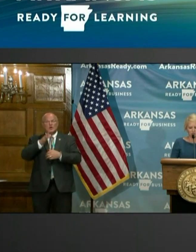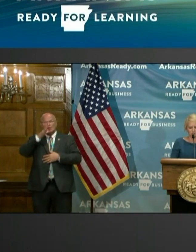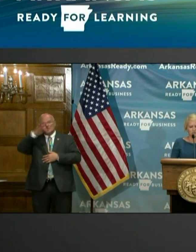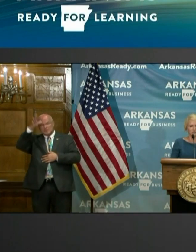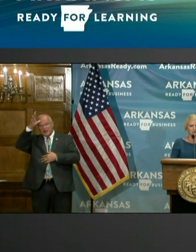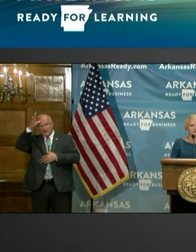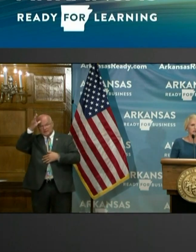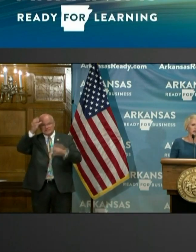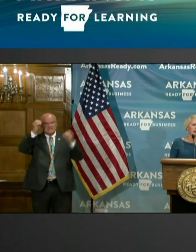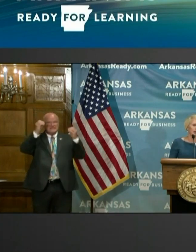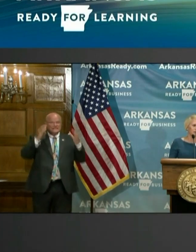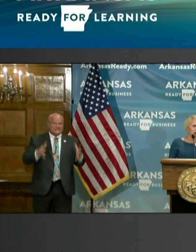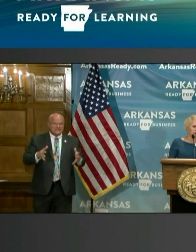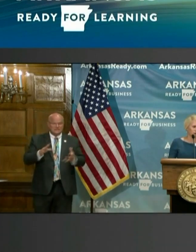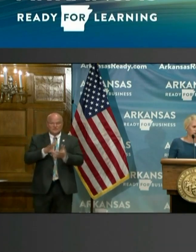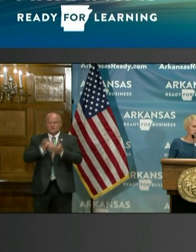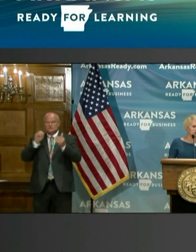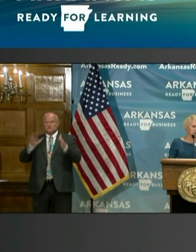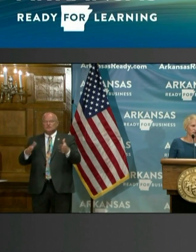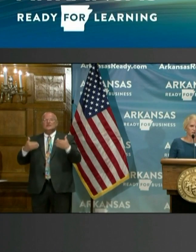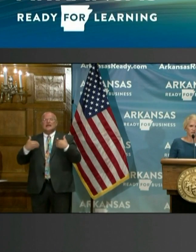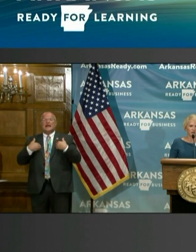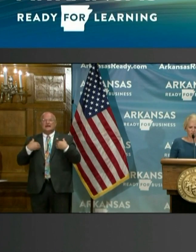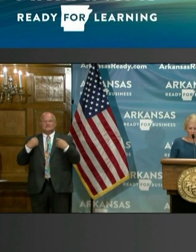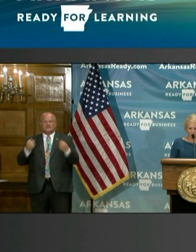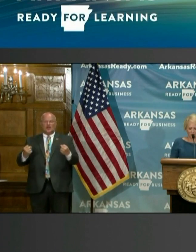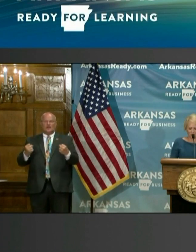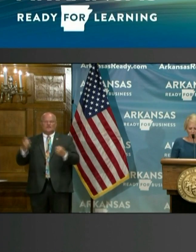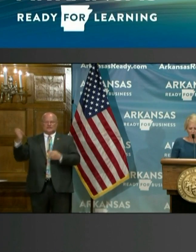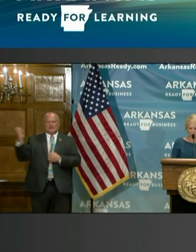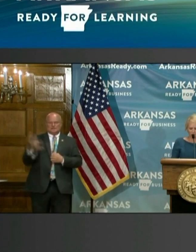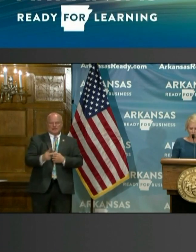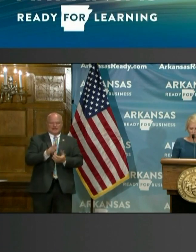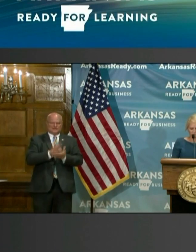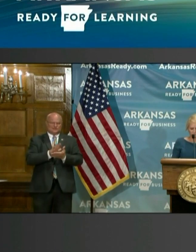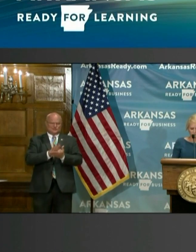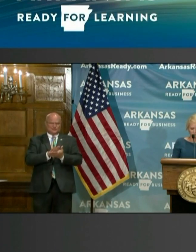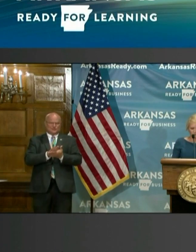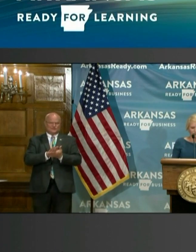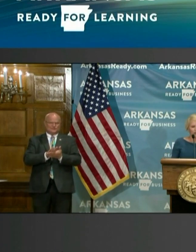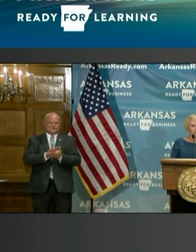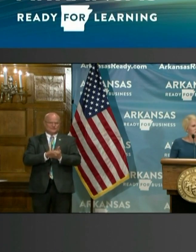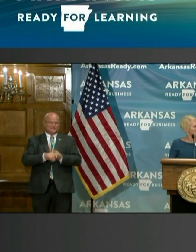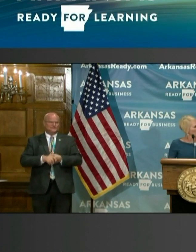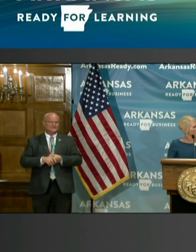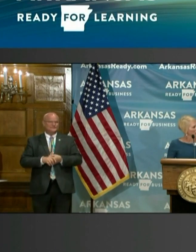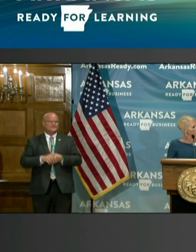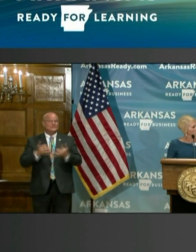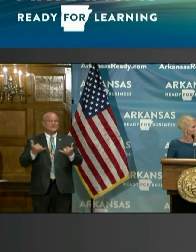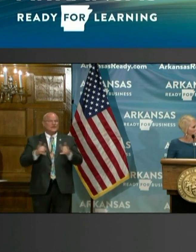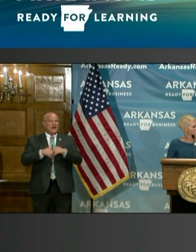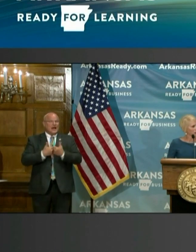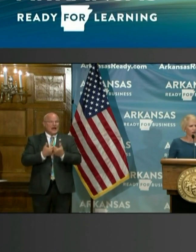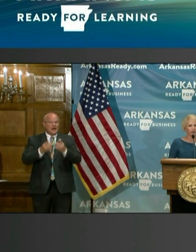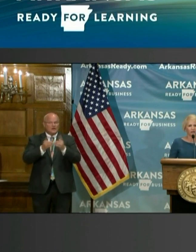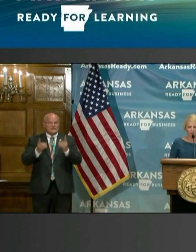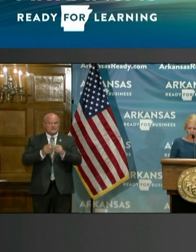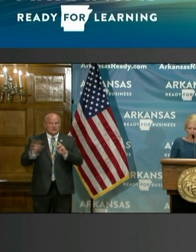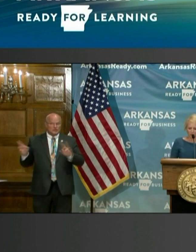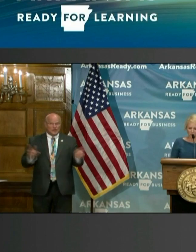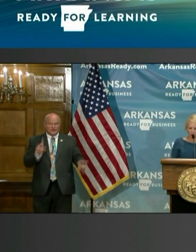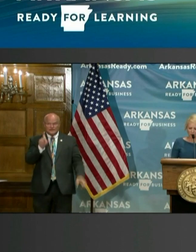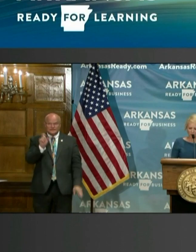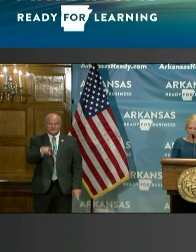parents, teachers, and students have confidence in the return to on-site learning. So how are districts